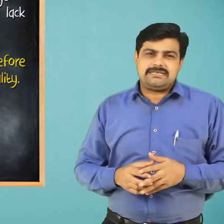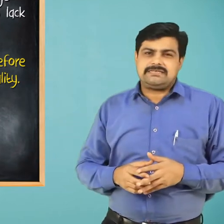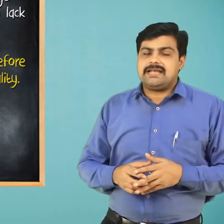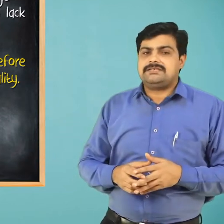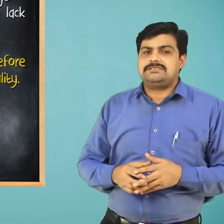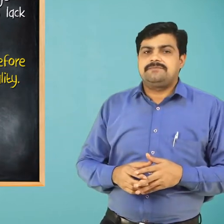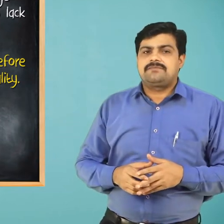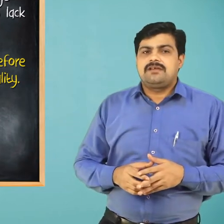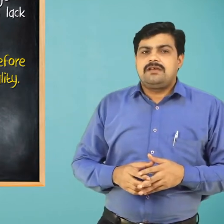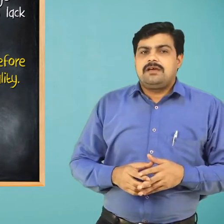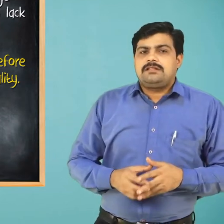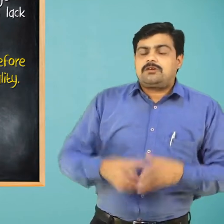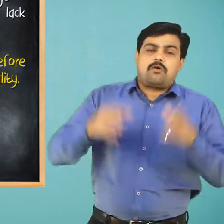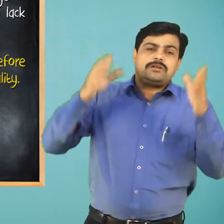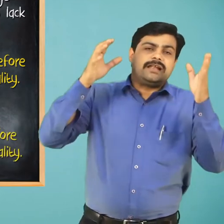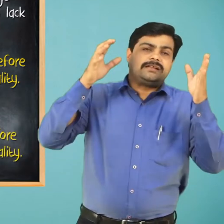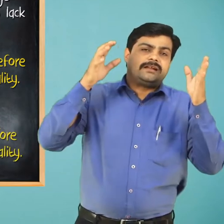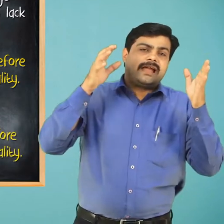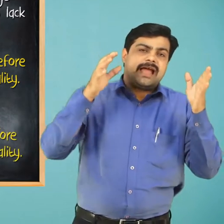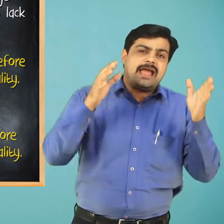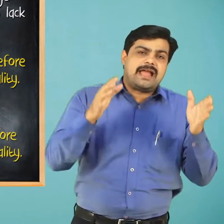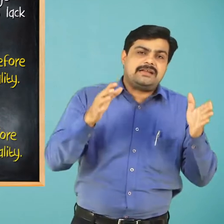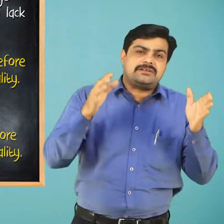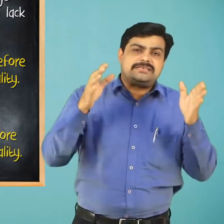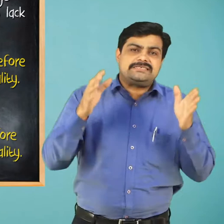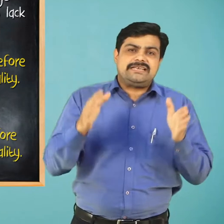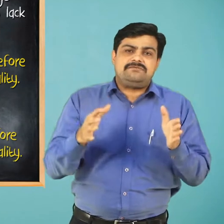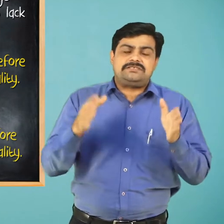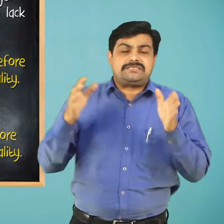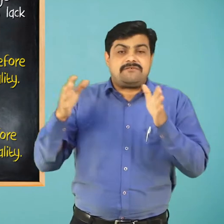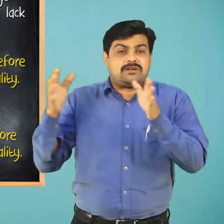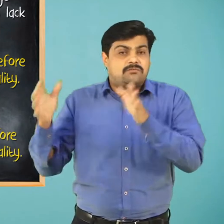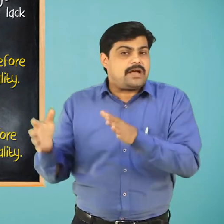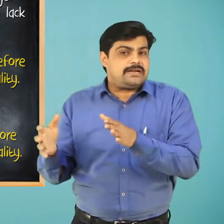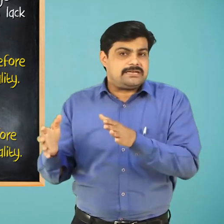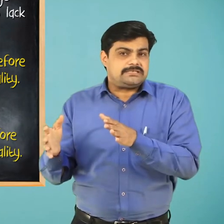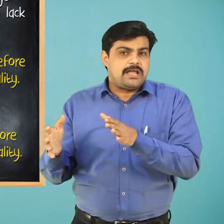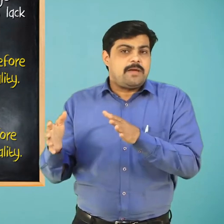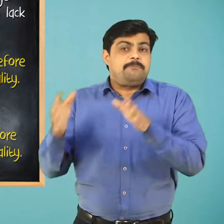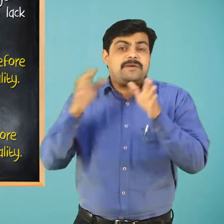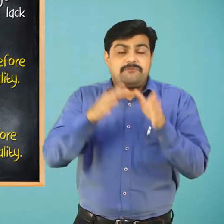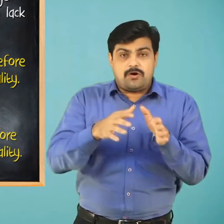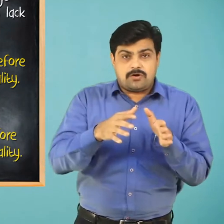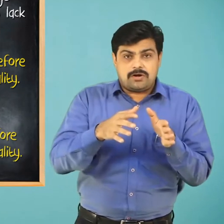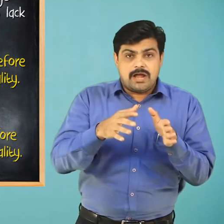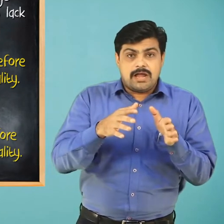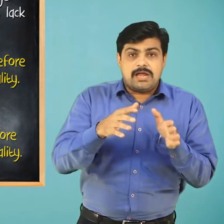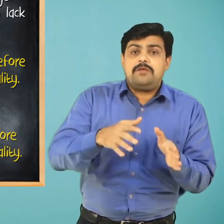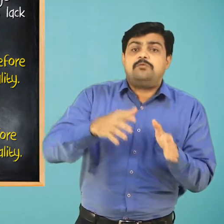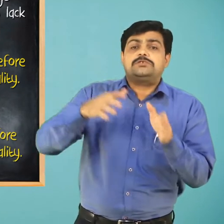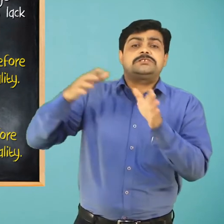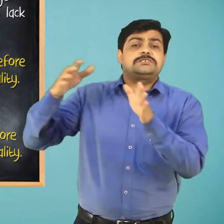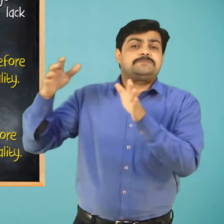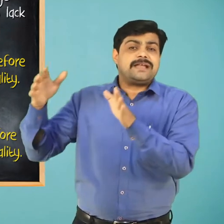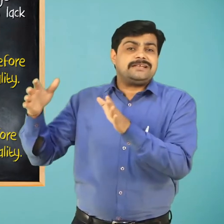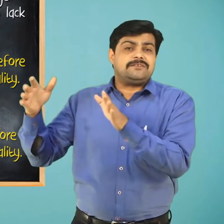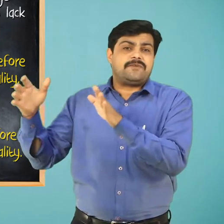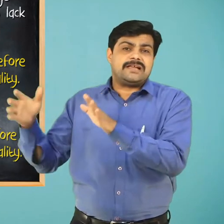sentence as, the coordinator had received several warnings before he was suspended